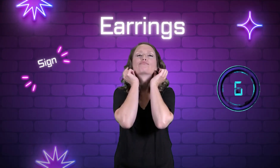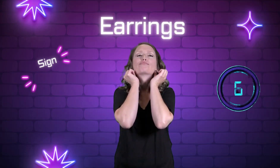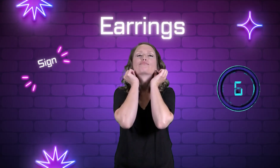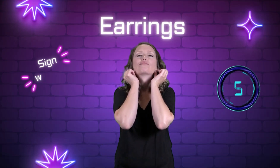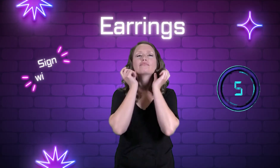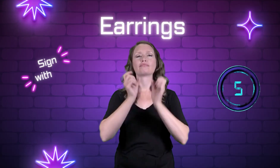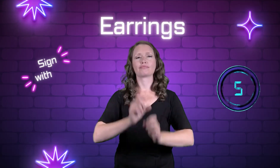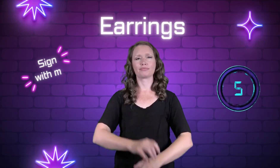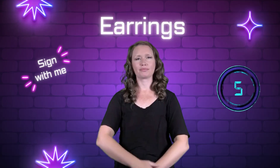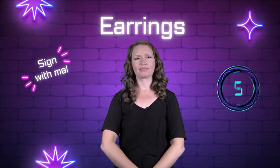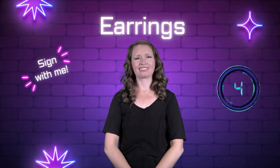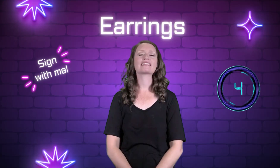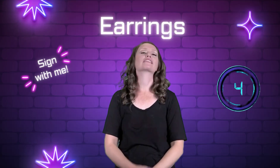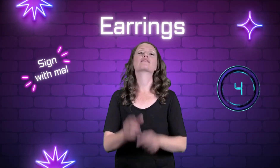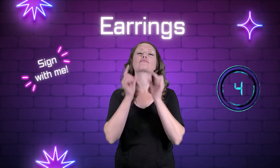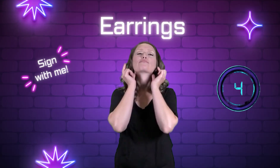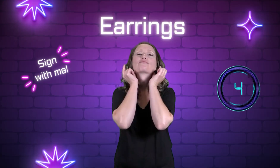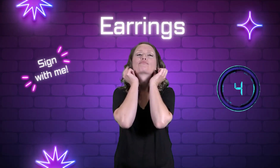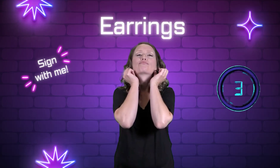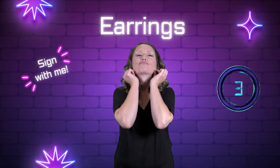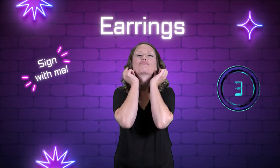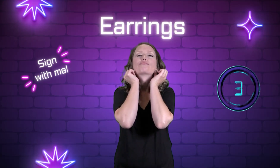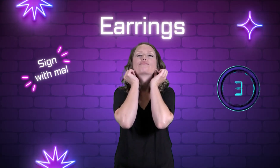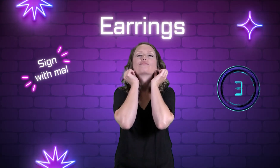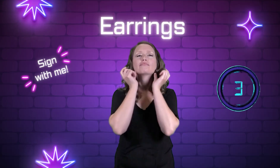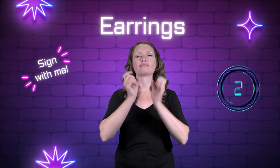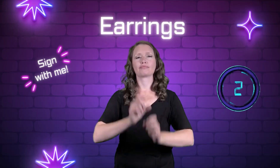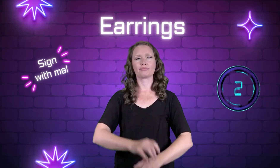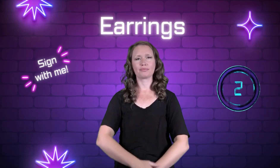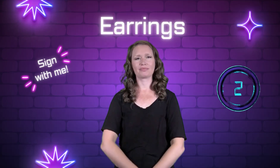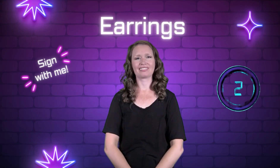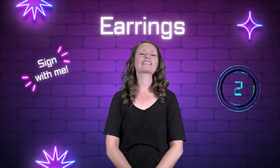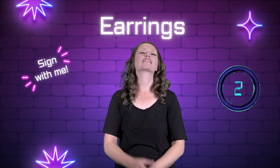Sign with me, sign, earrings.